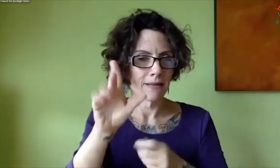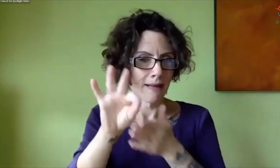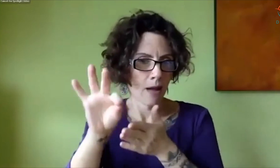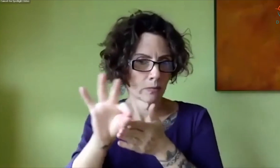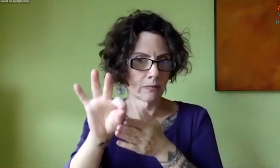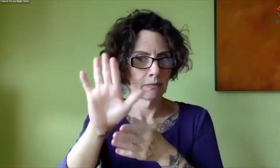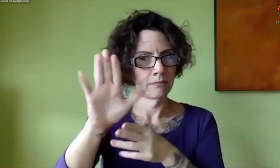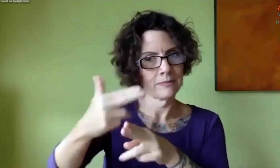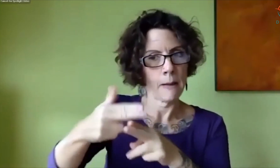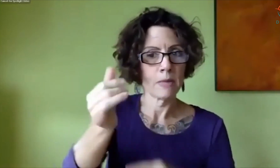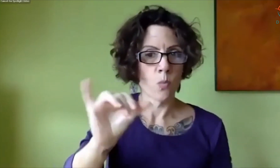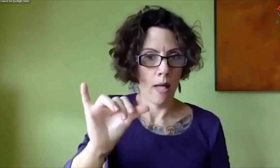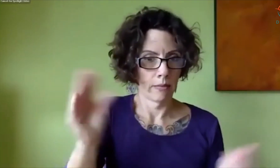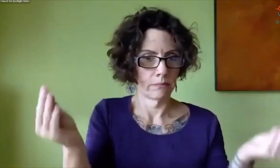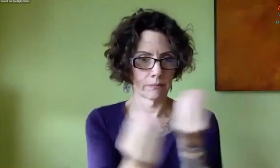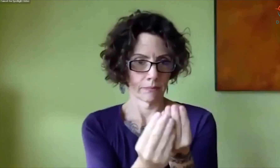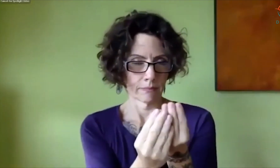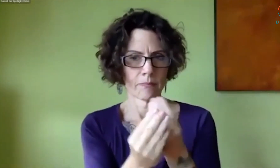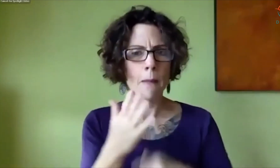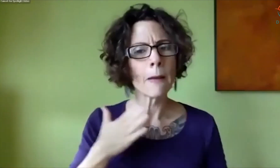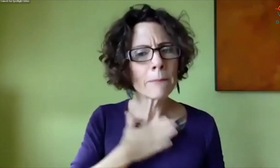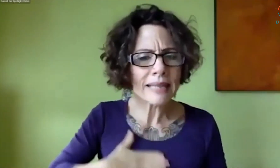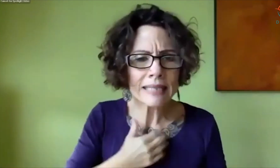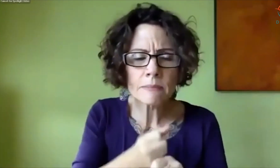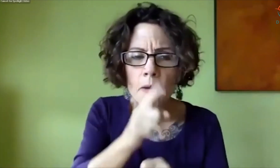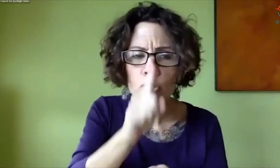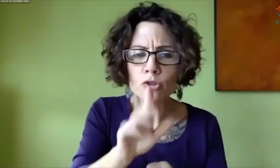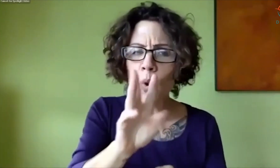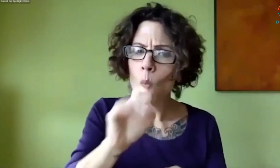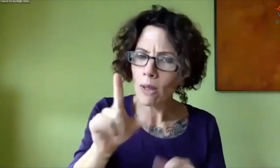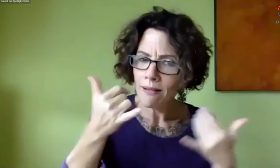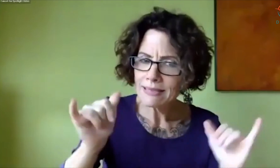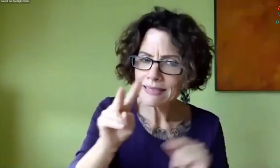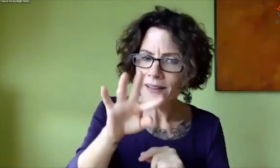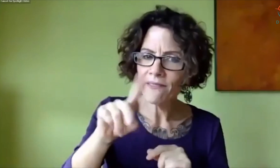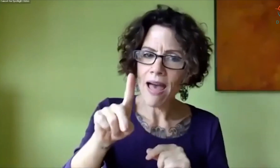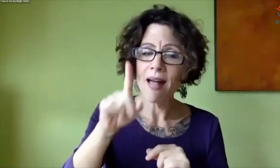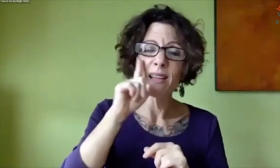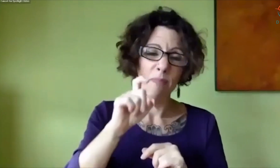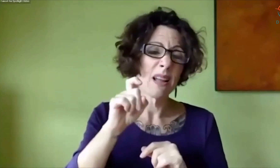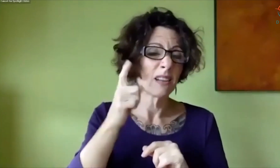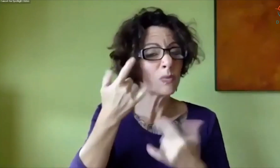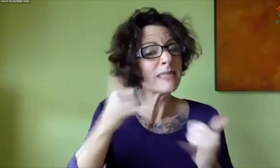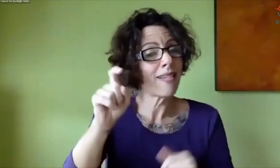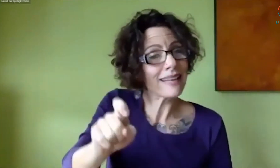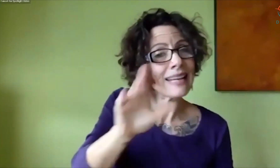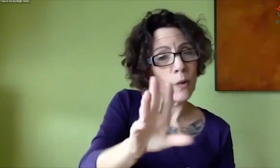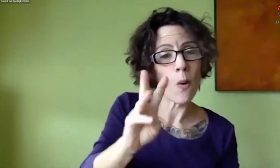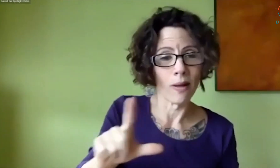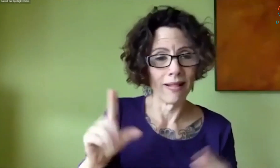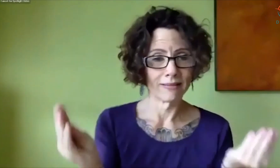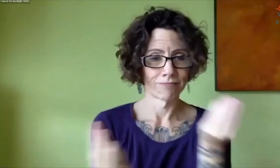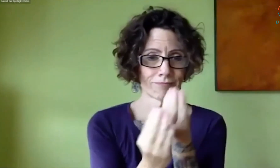If you change the name in the trust, you also have to change the name of the trust under your bank account.